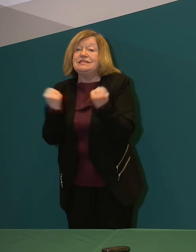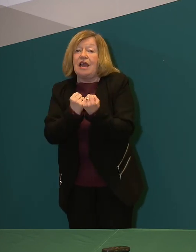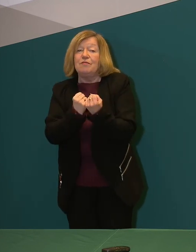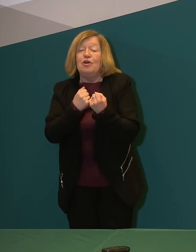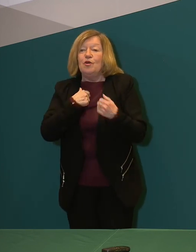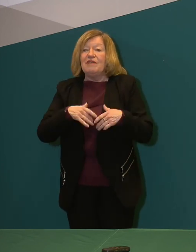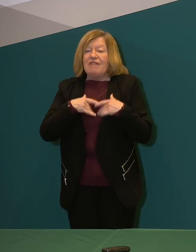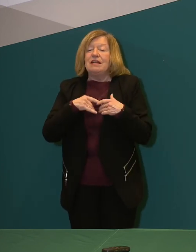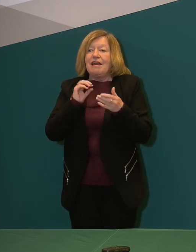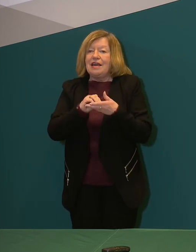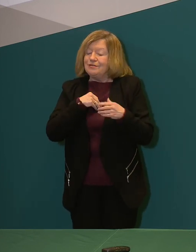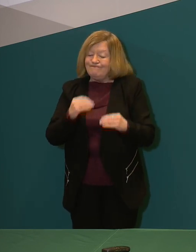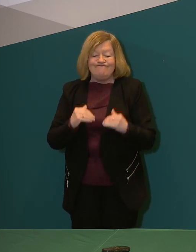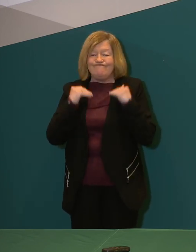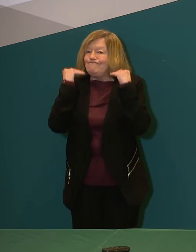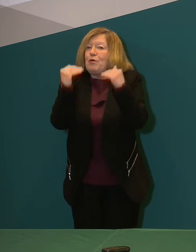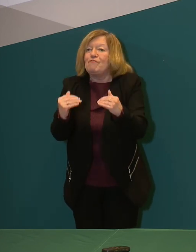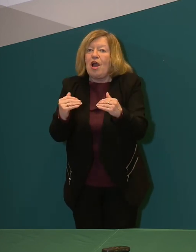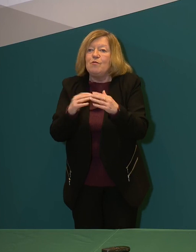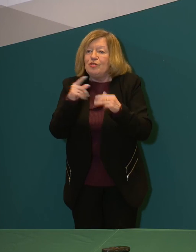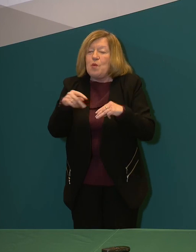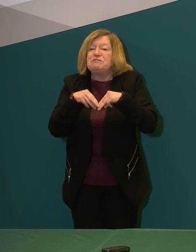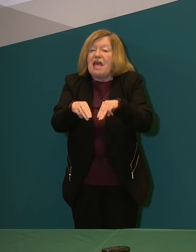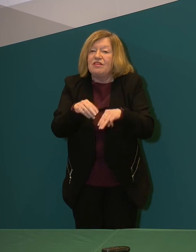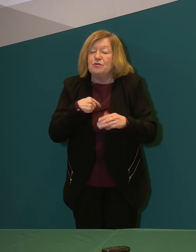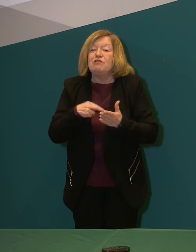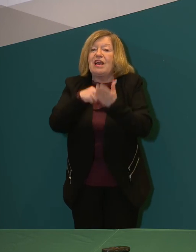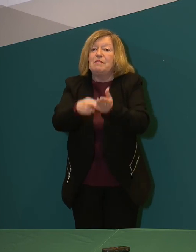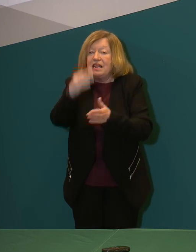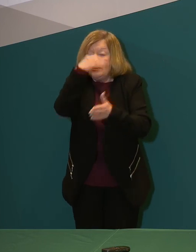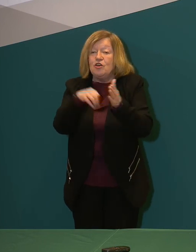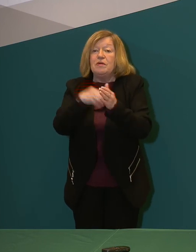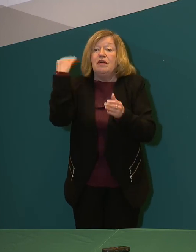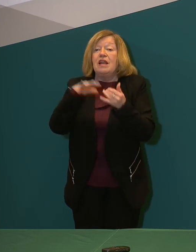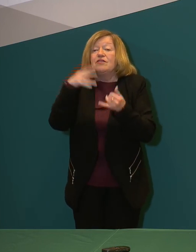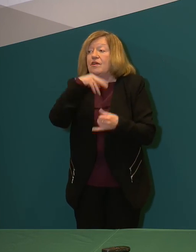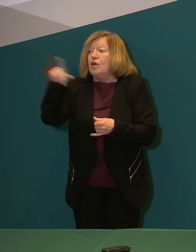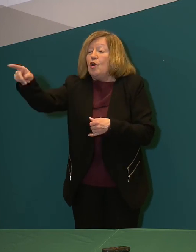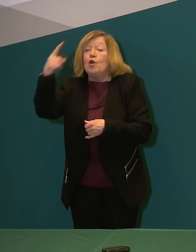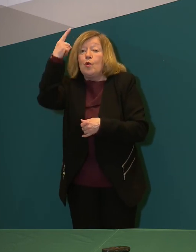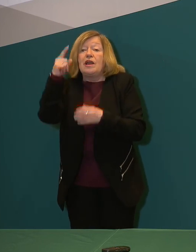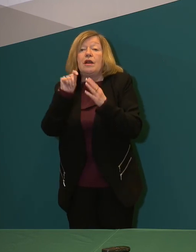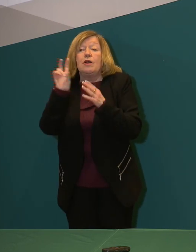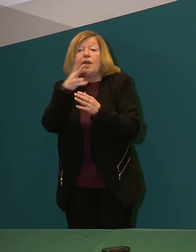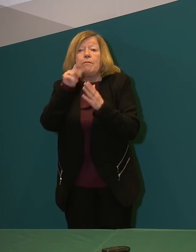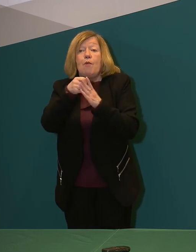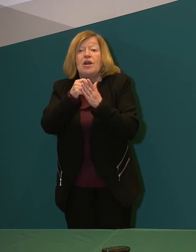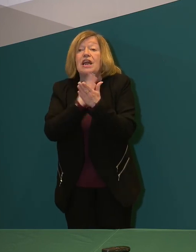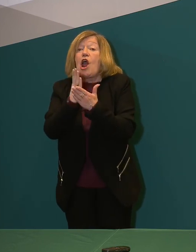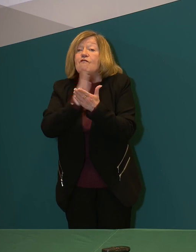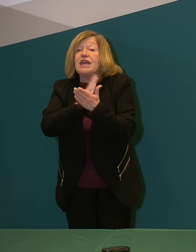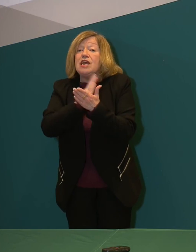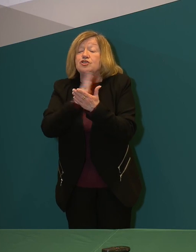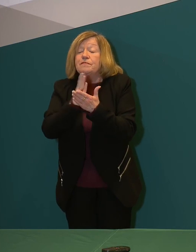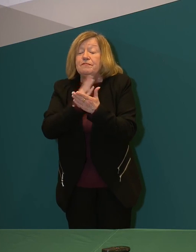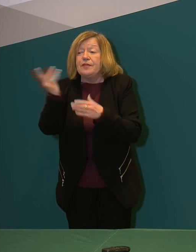But we felt we needed to go the extra step with the measures that we recommended to government on Friday. Just quick point of clarification. I was asked to ask